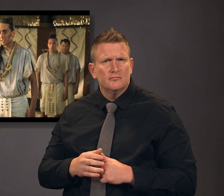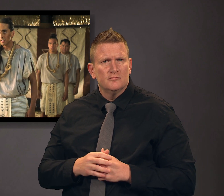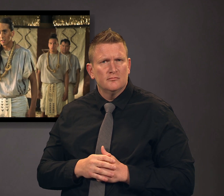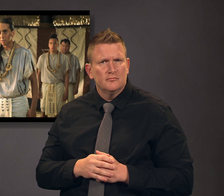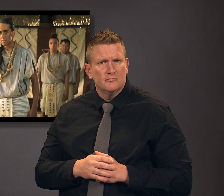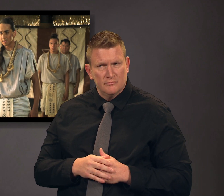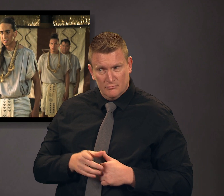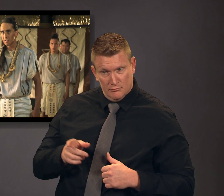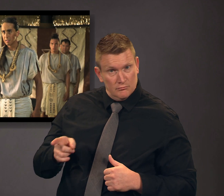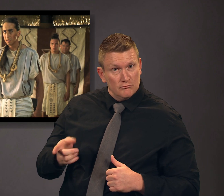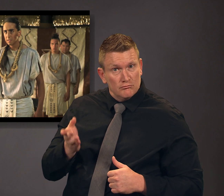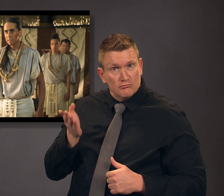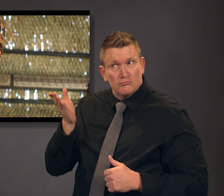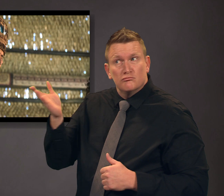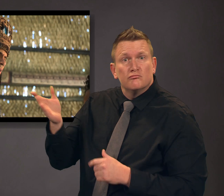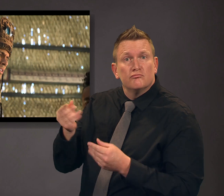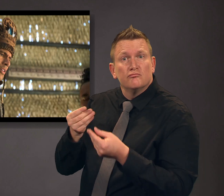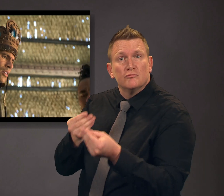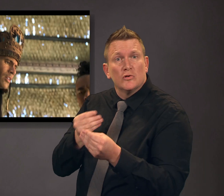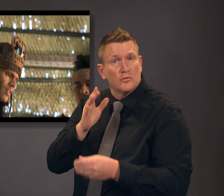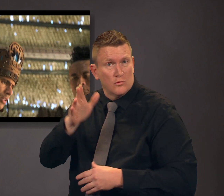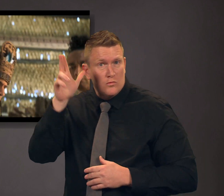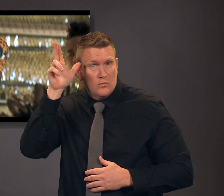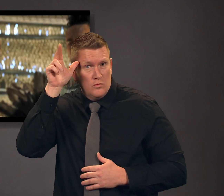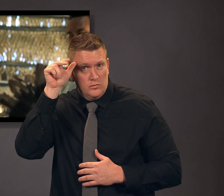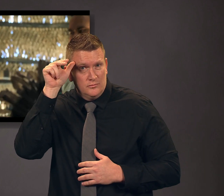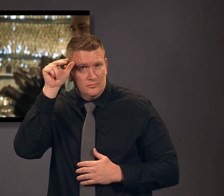He is feeding thy horses.